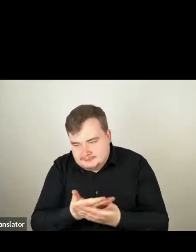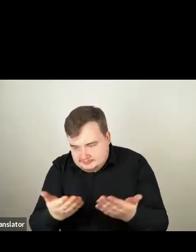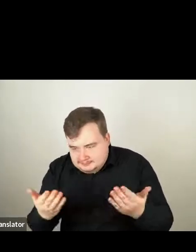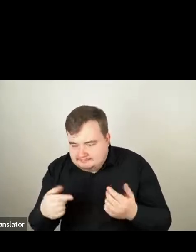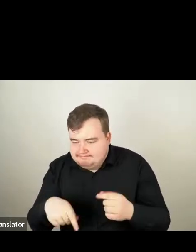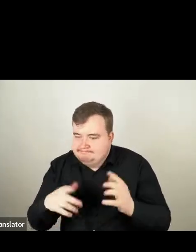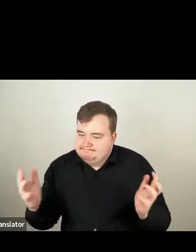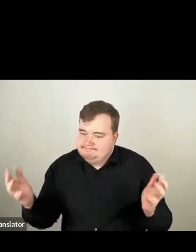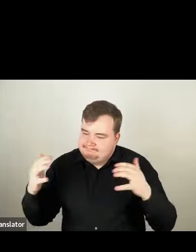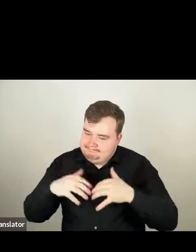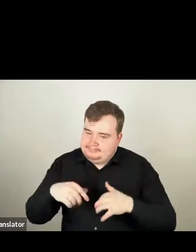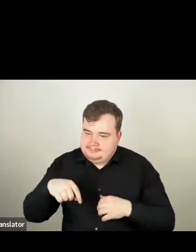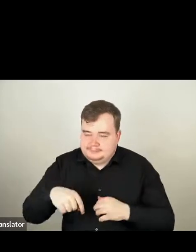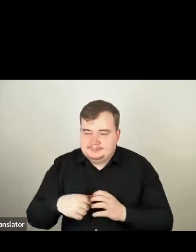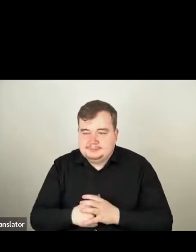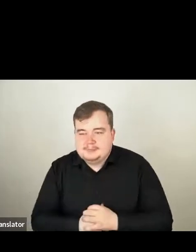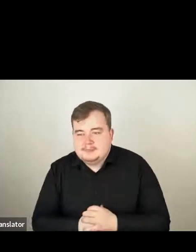high.